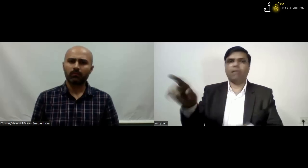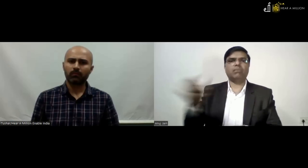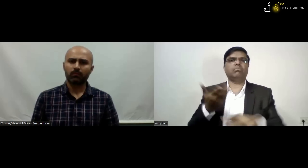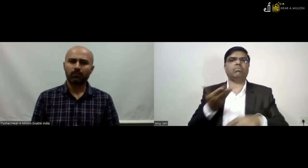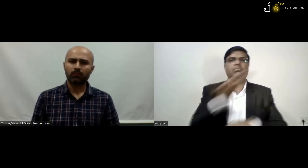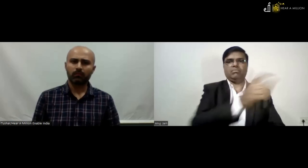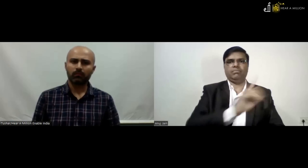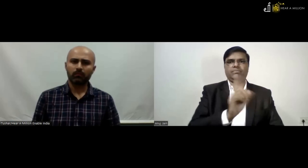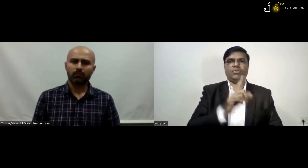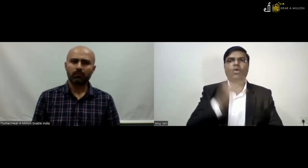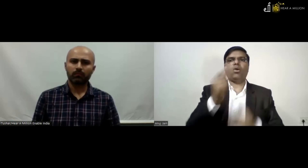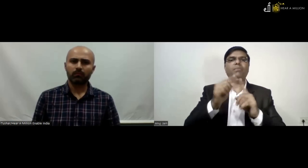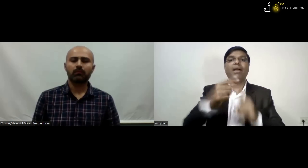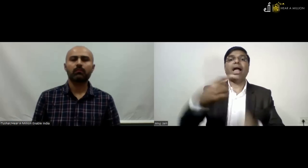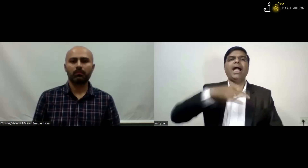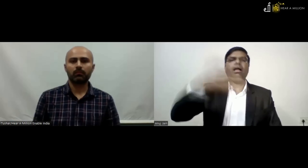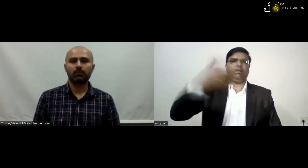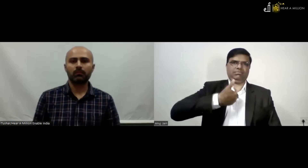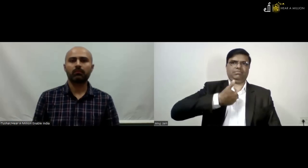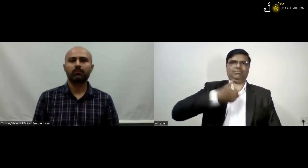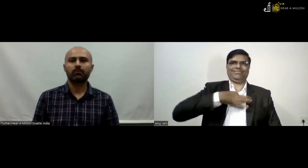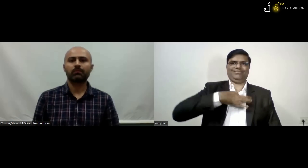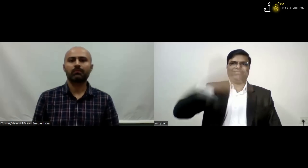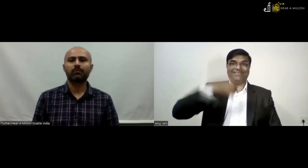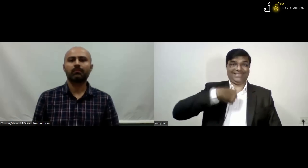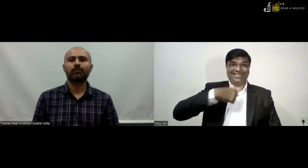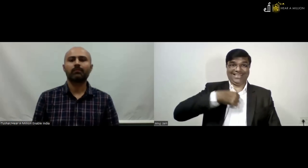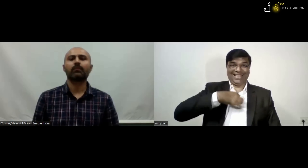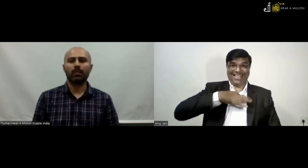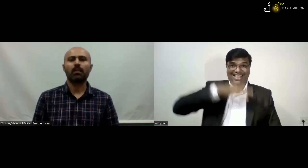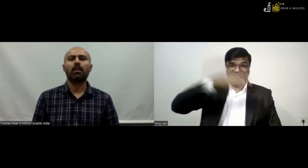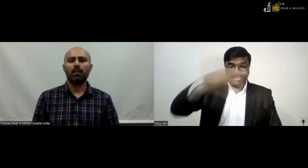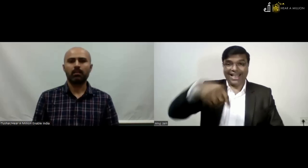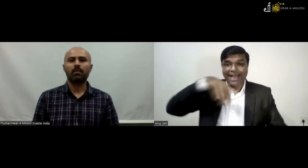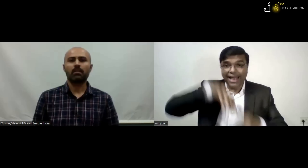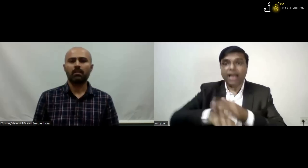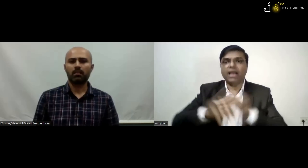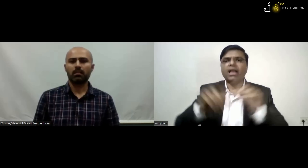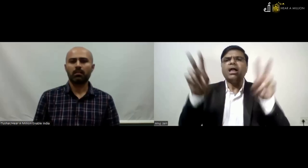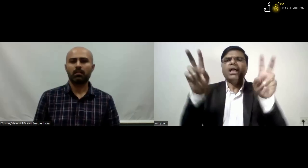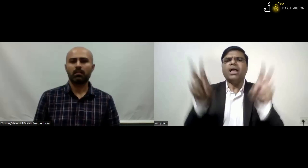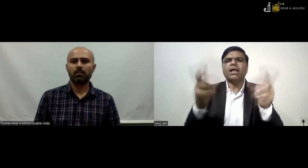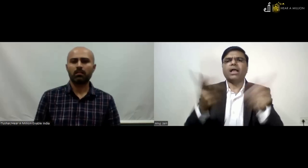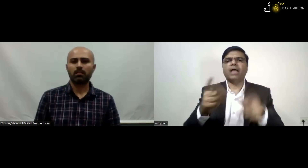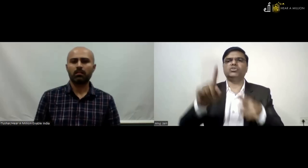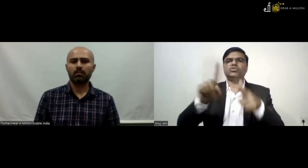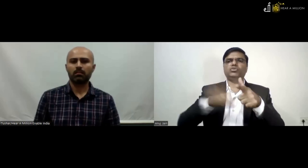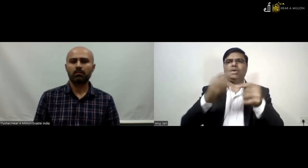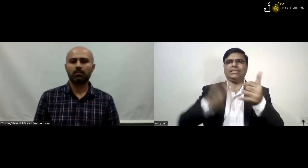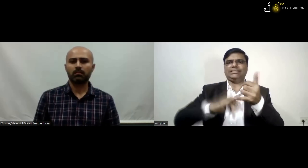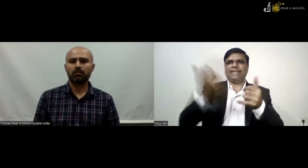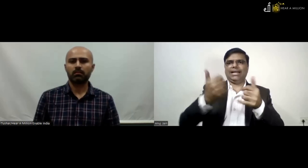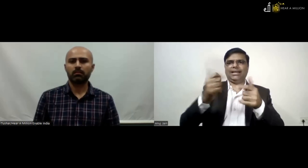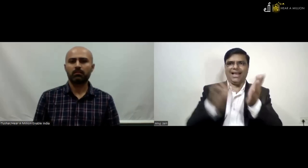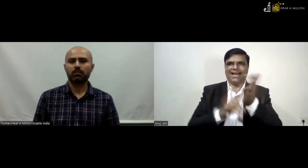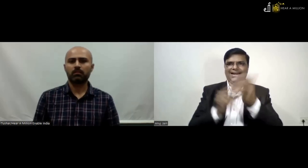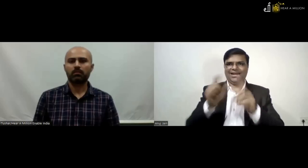we decided person who's working with the government, it will be difficult for them to write a